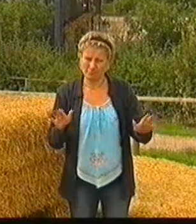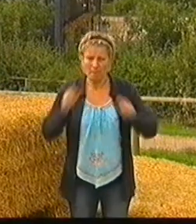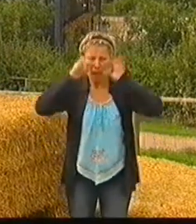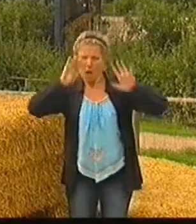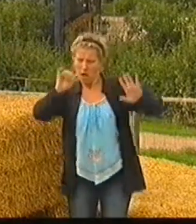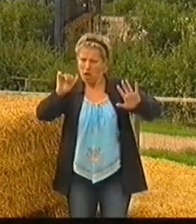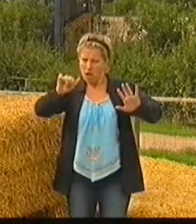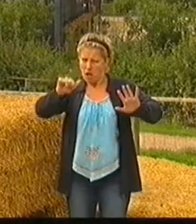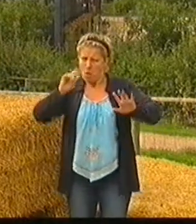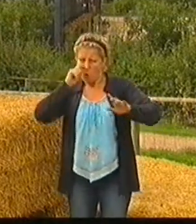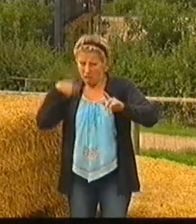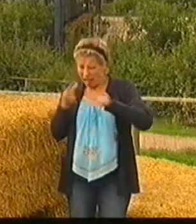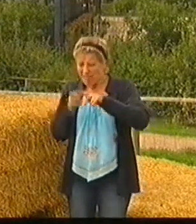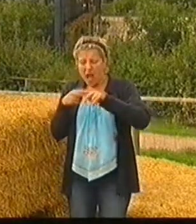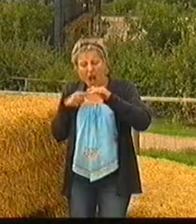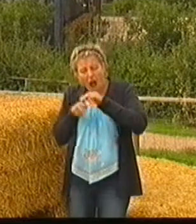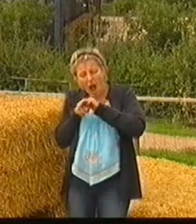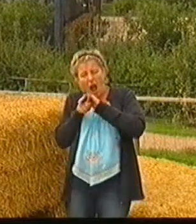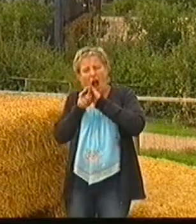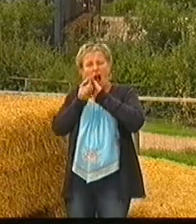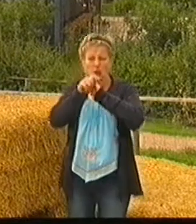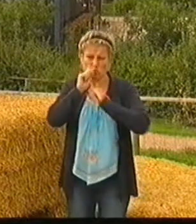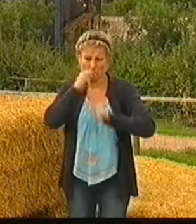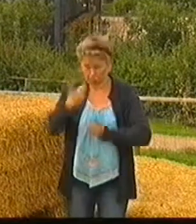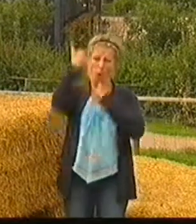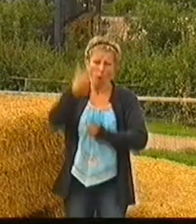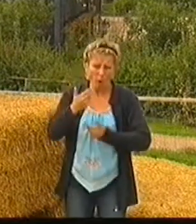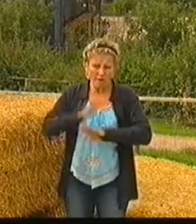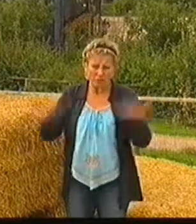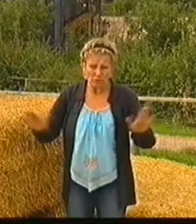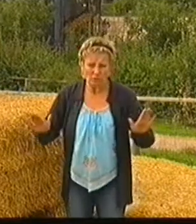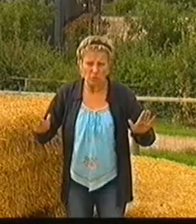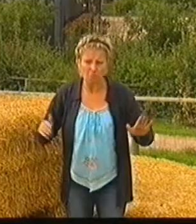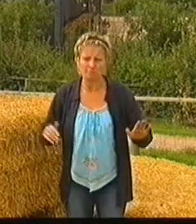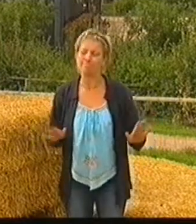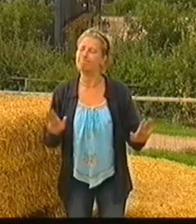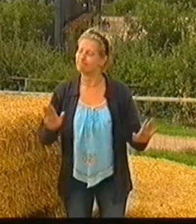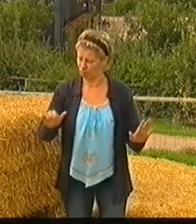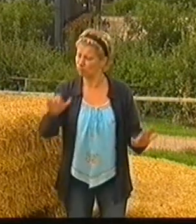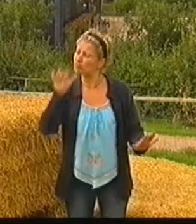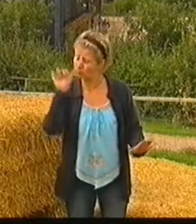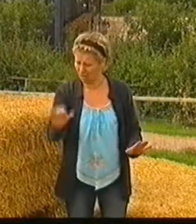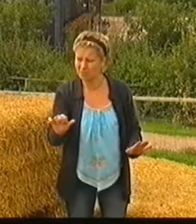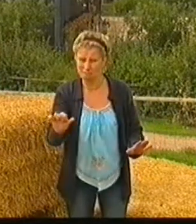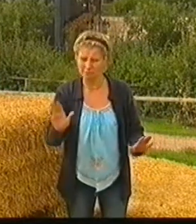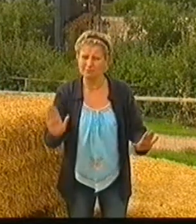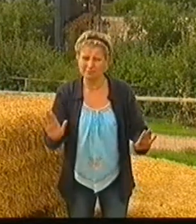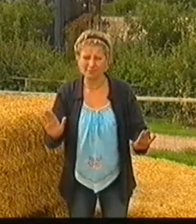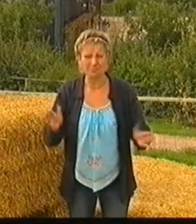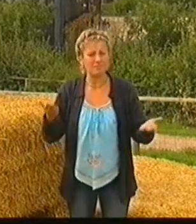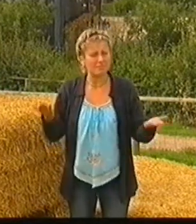If we go out, we will be killed, right?" "Right!" they shouted. "We'll be shot before we've gone a yard," said